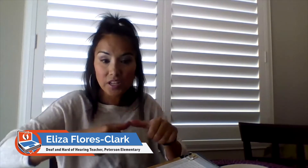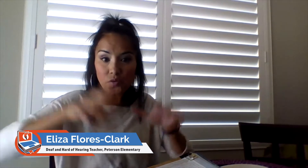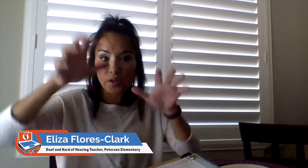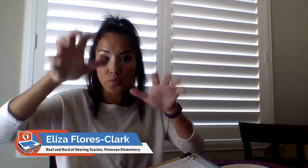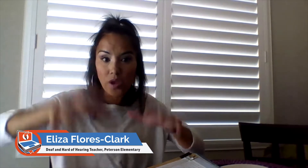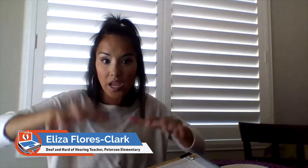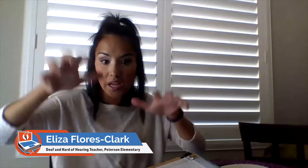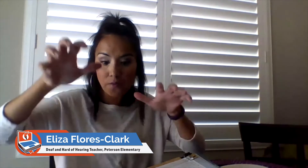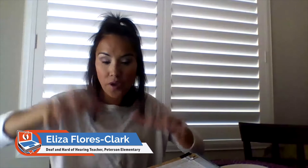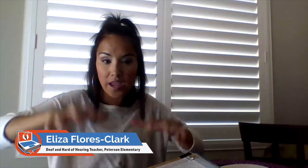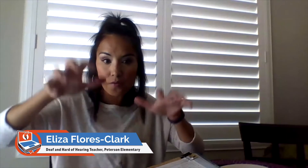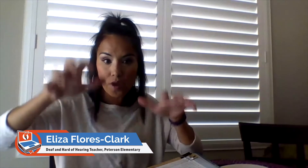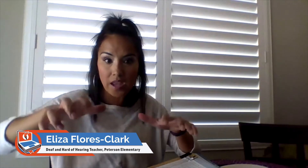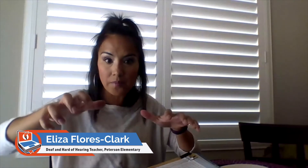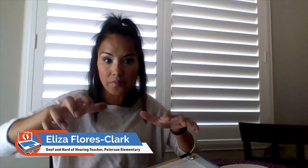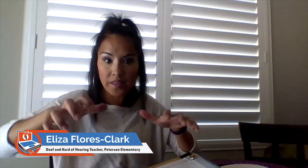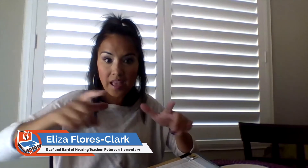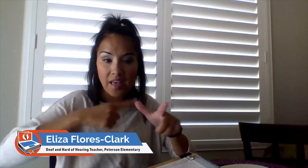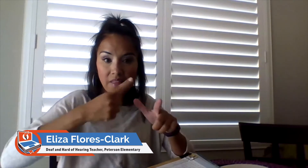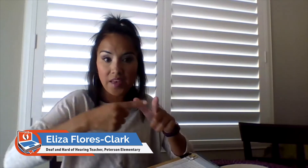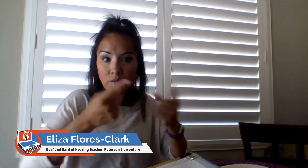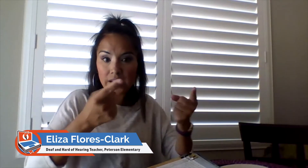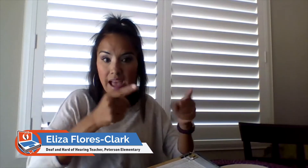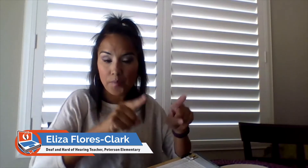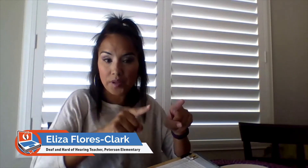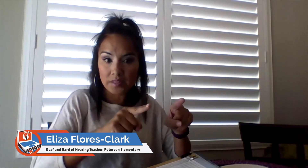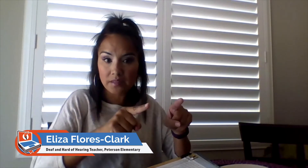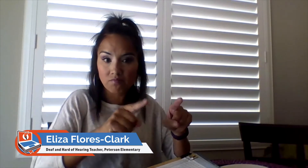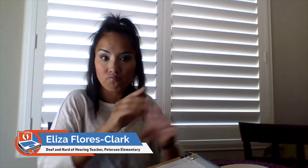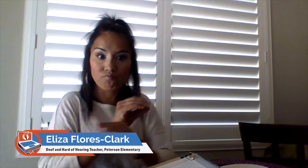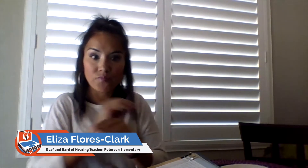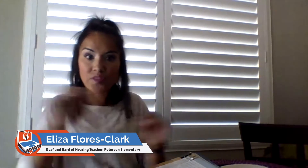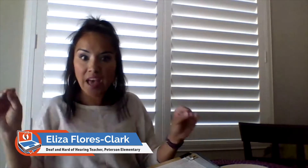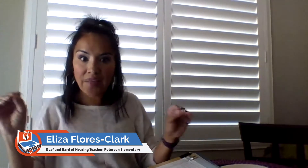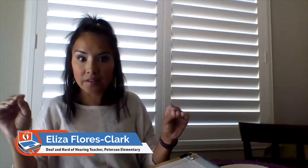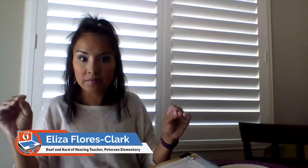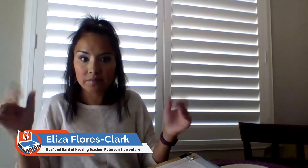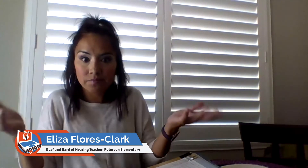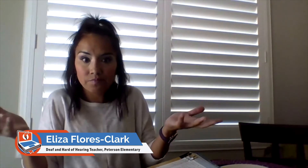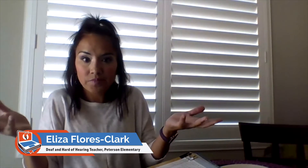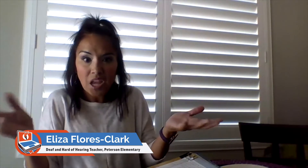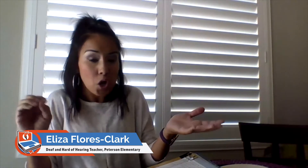Continuing rain, rain, rain. What happens? Nothing.